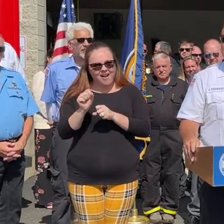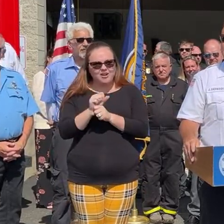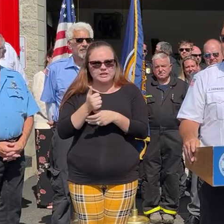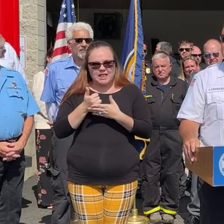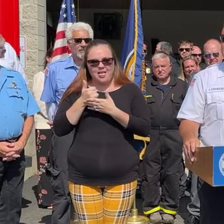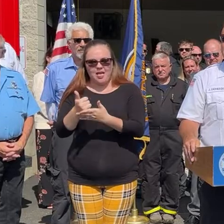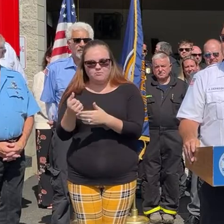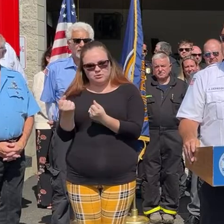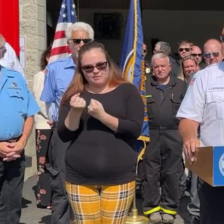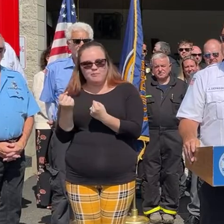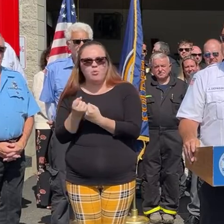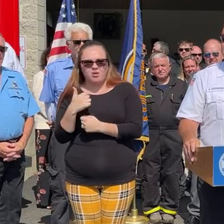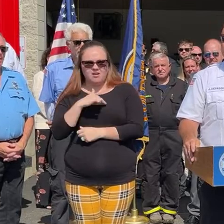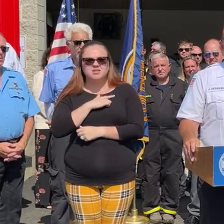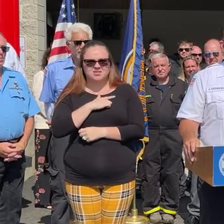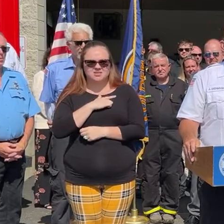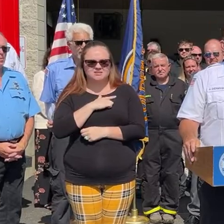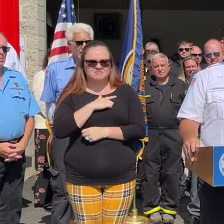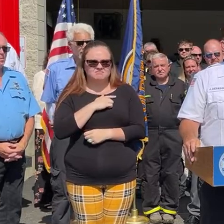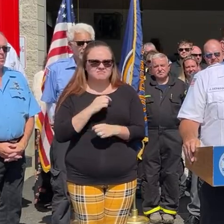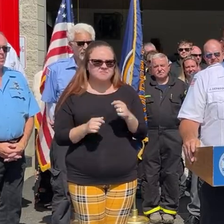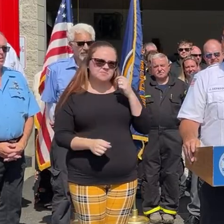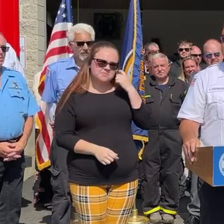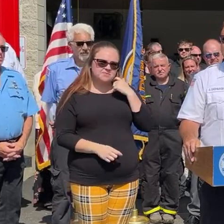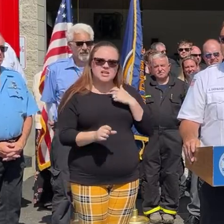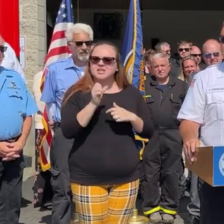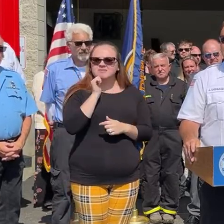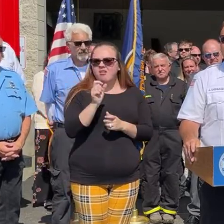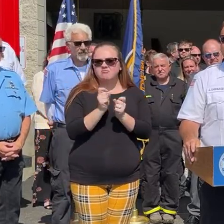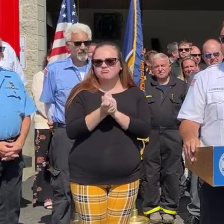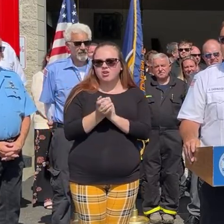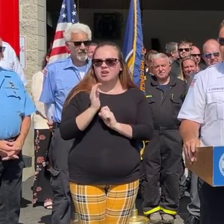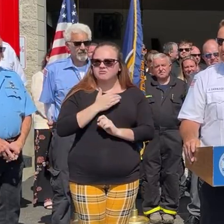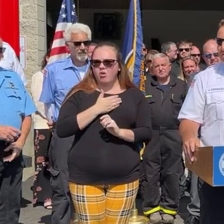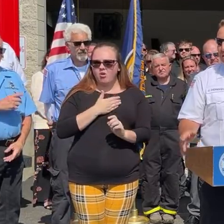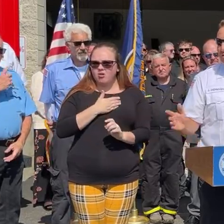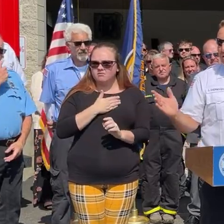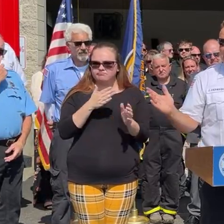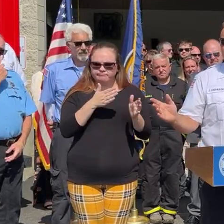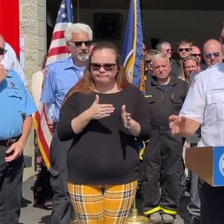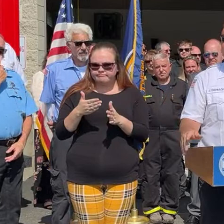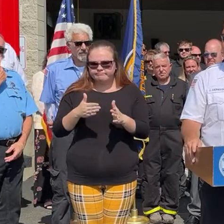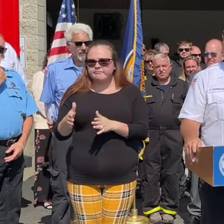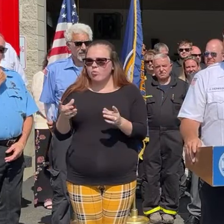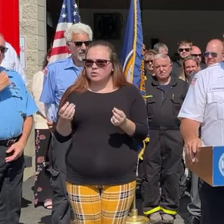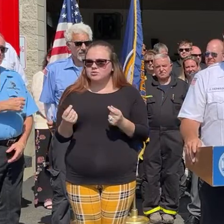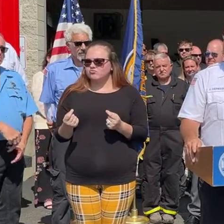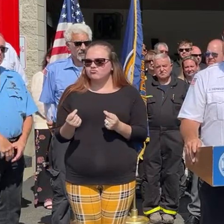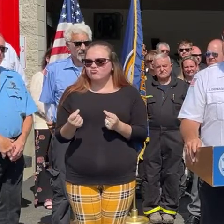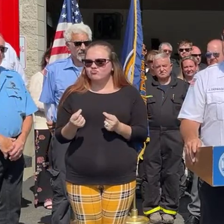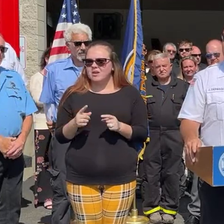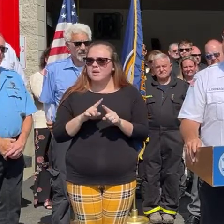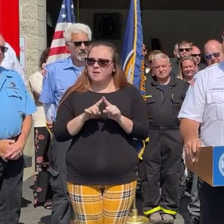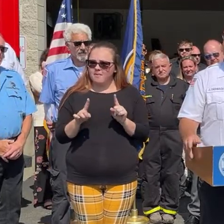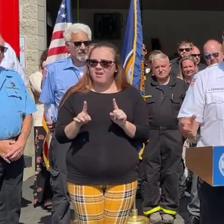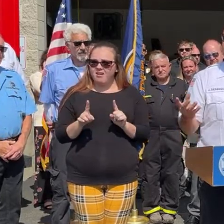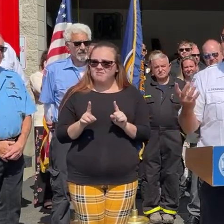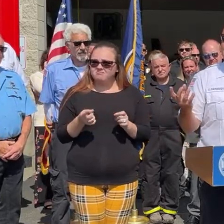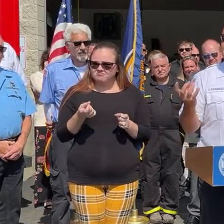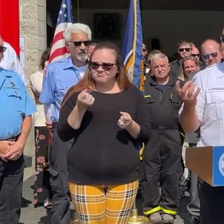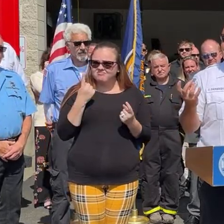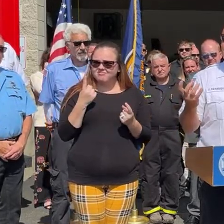help behind us. It won't change our direction of what we do, like Greg said, but it is